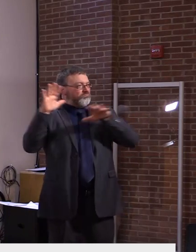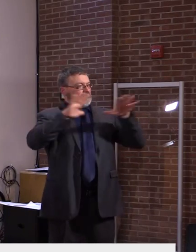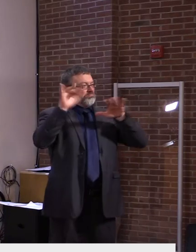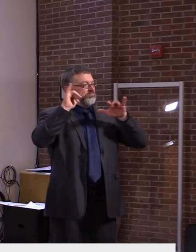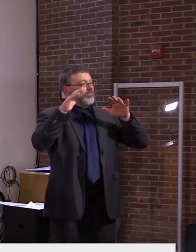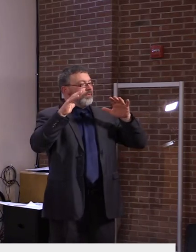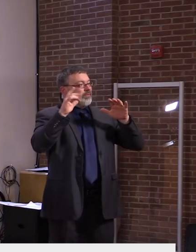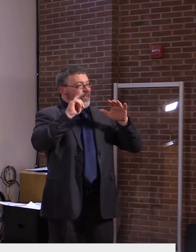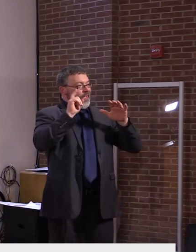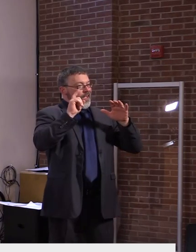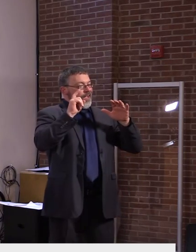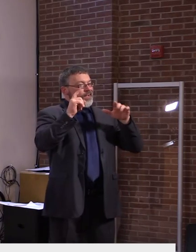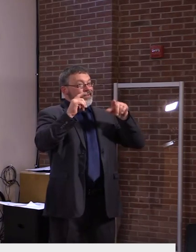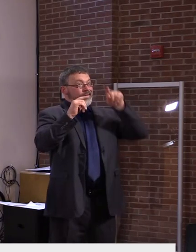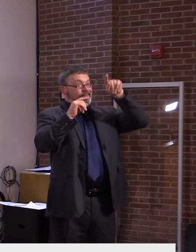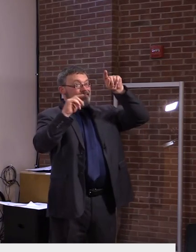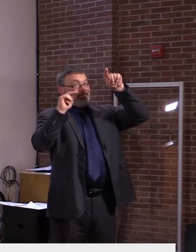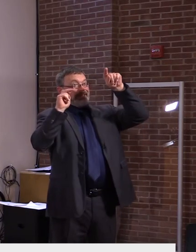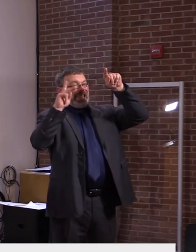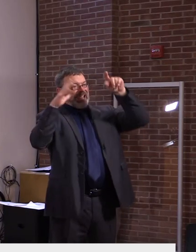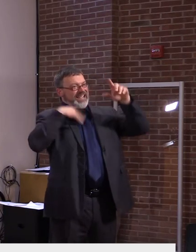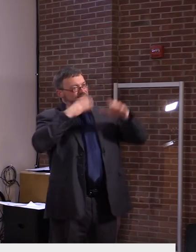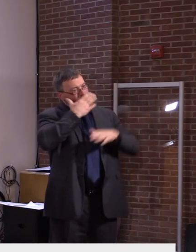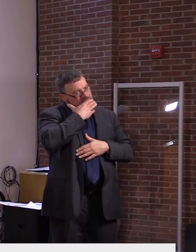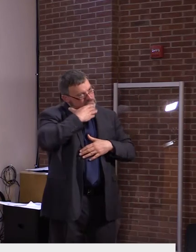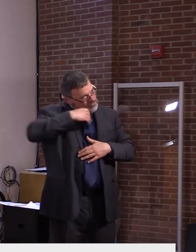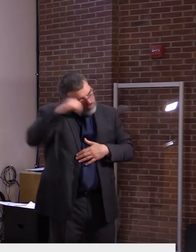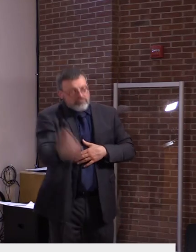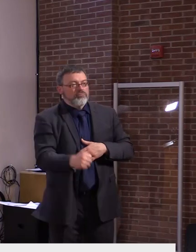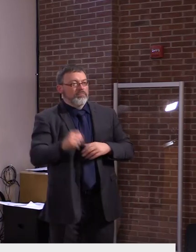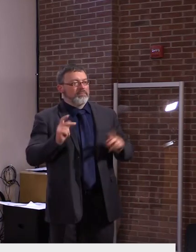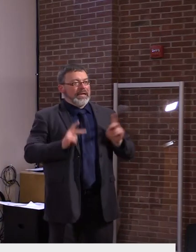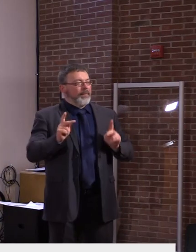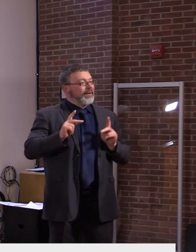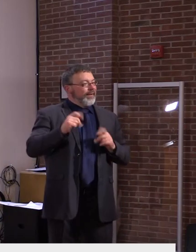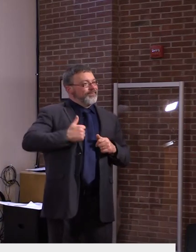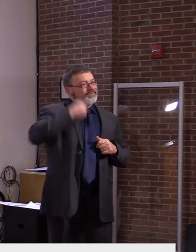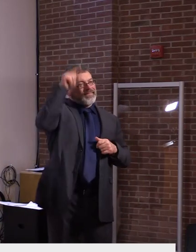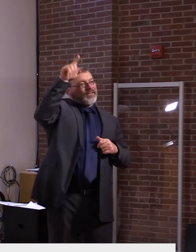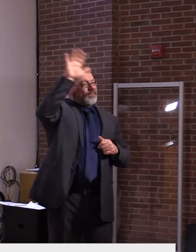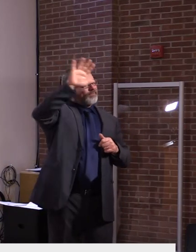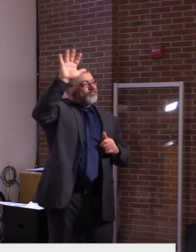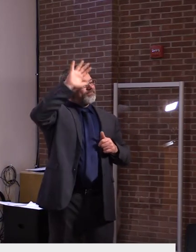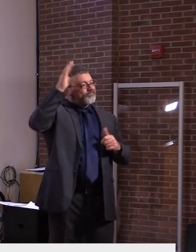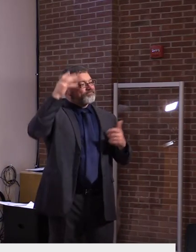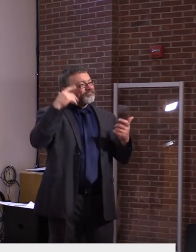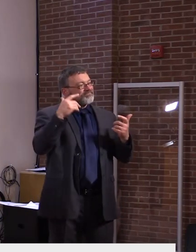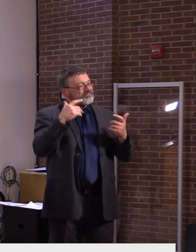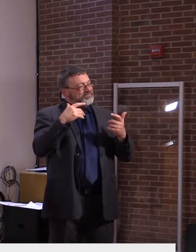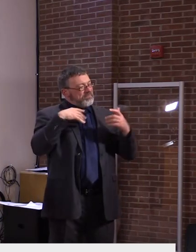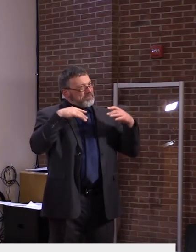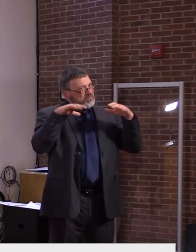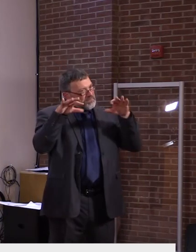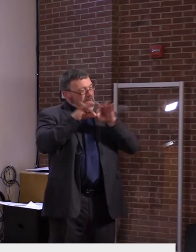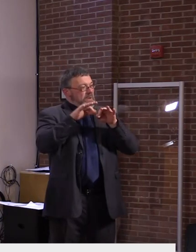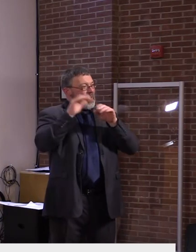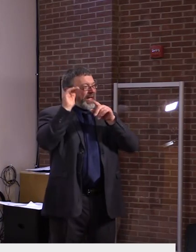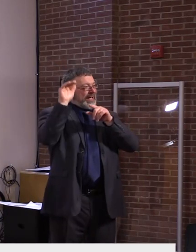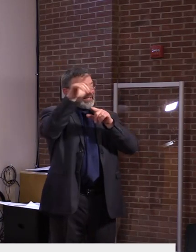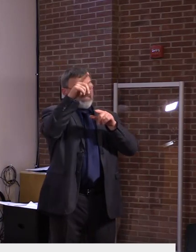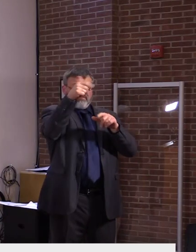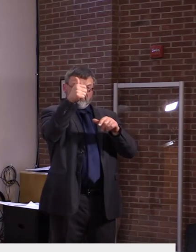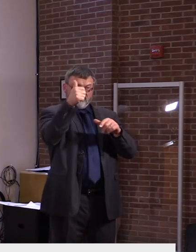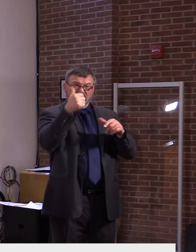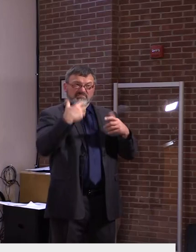older citizens. And that's why we're especially eager for those who may be more vulnerable just by virtue